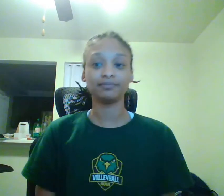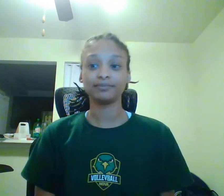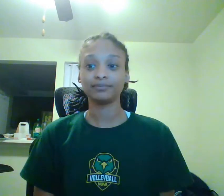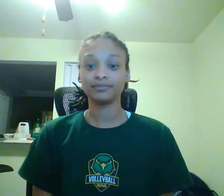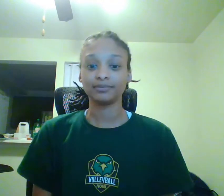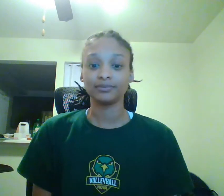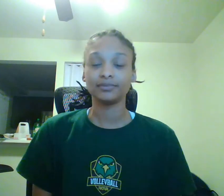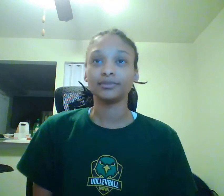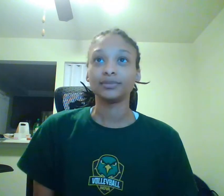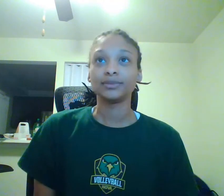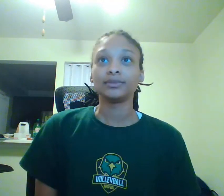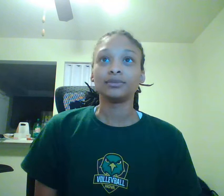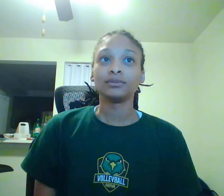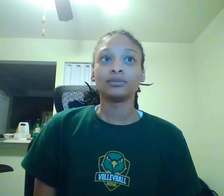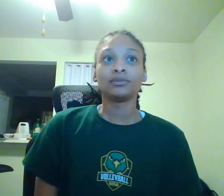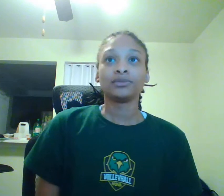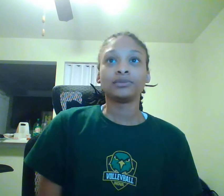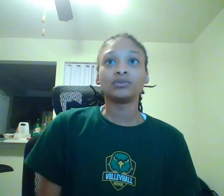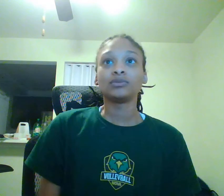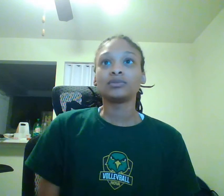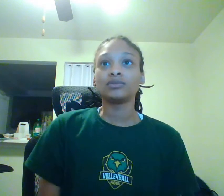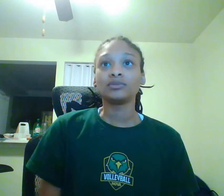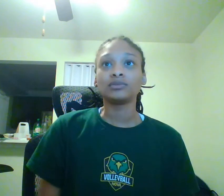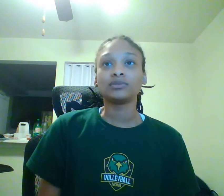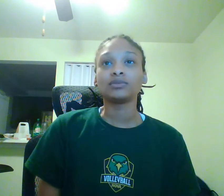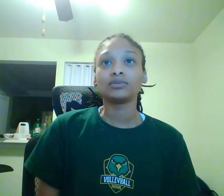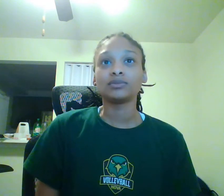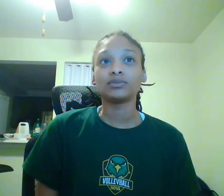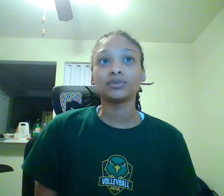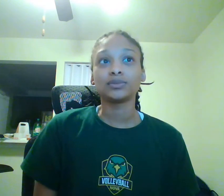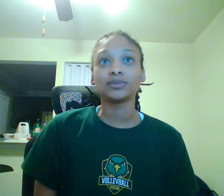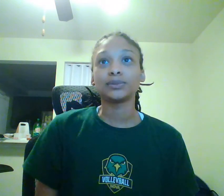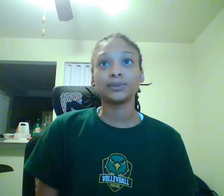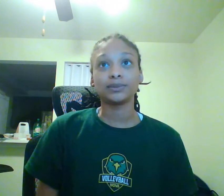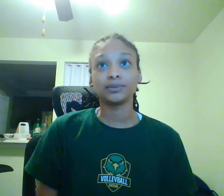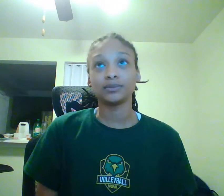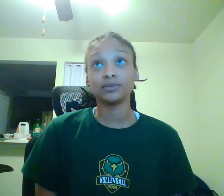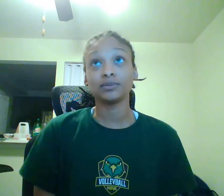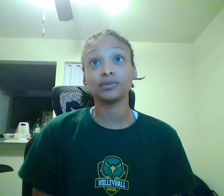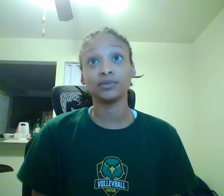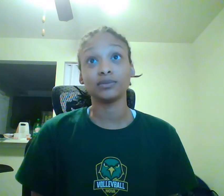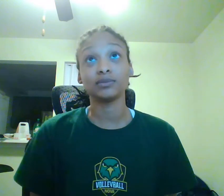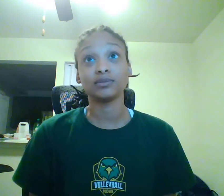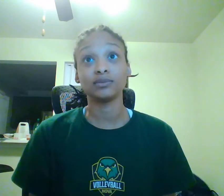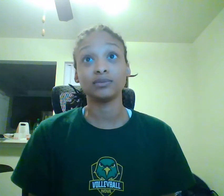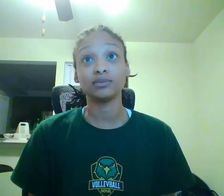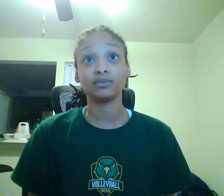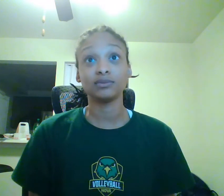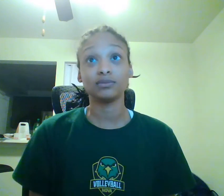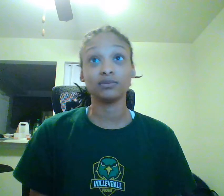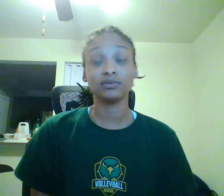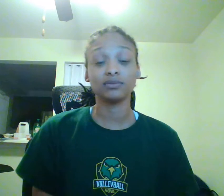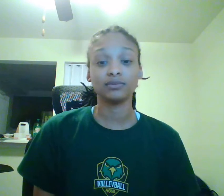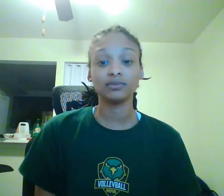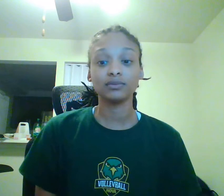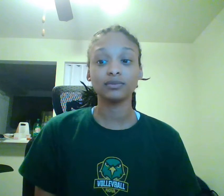In order to get your boat to sail the way you want it to sail, you have to be aware of the wind and aware of how to trim